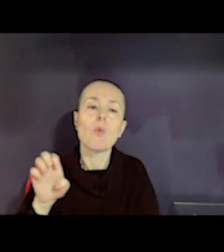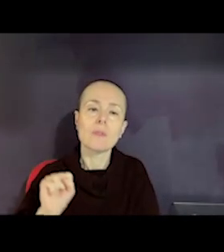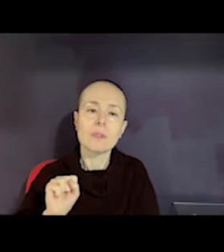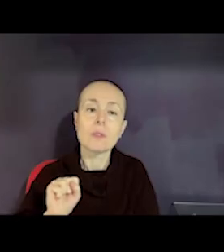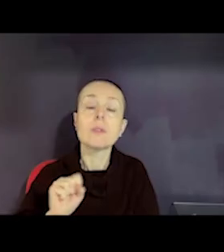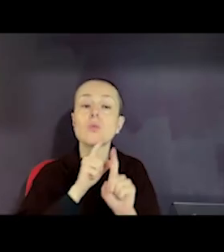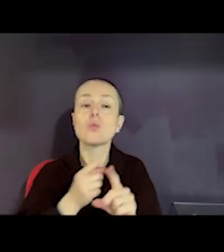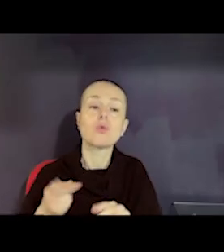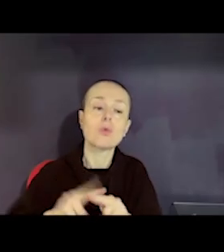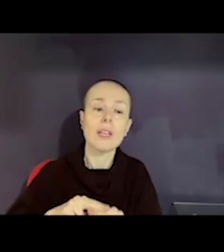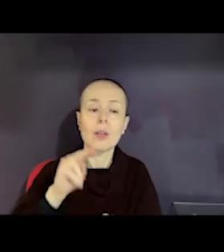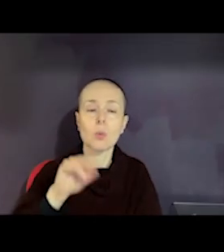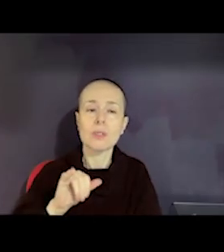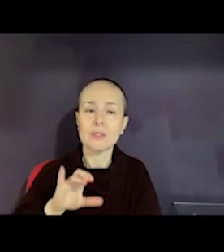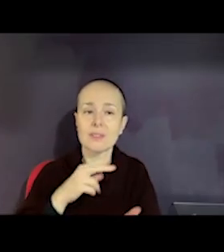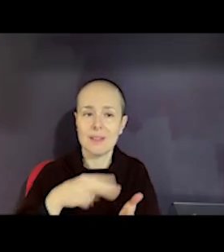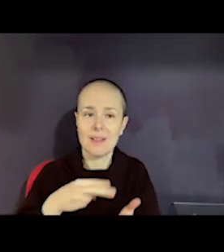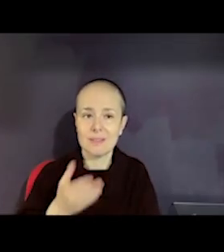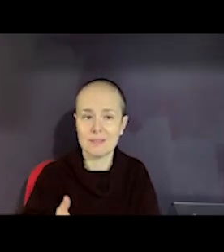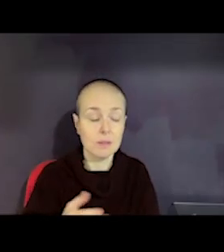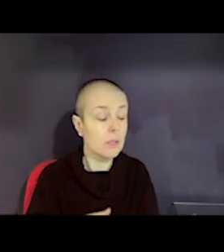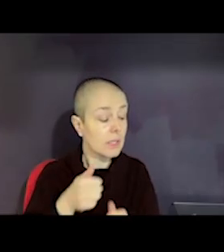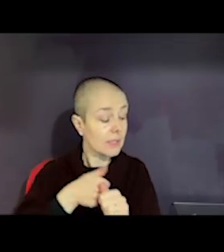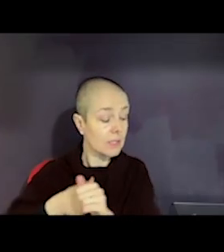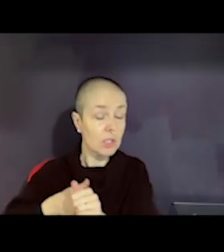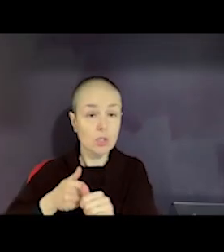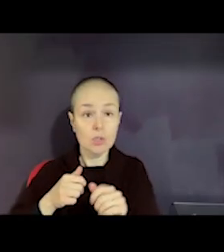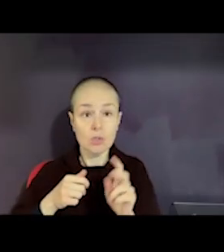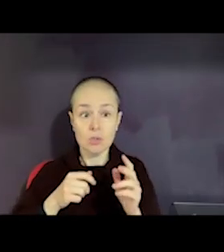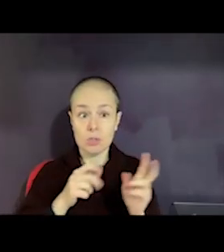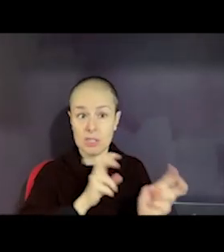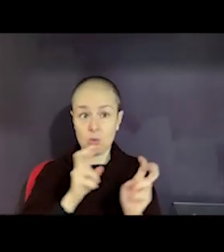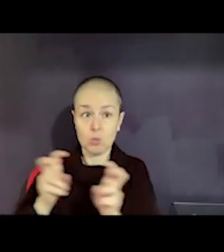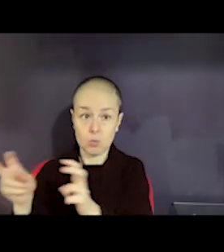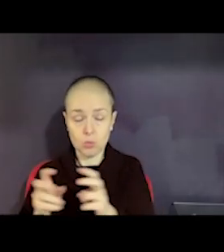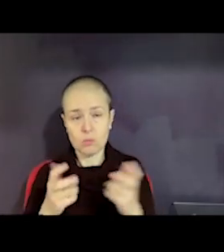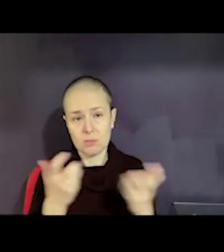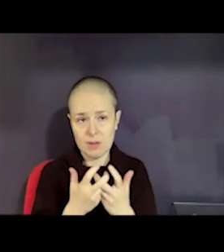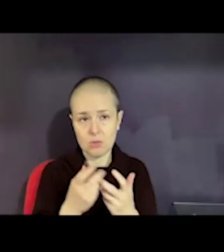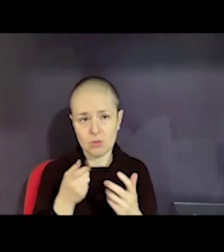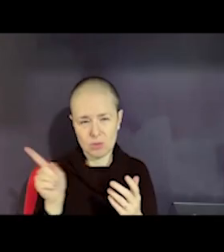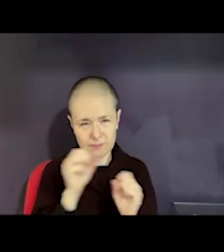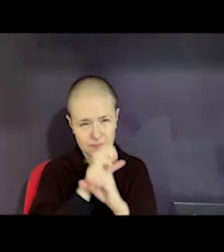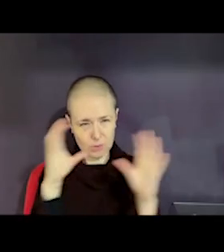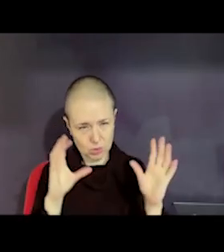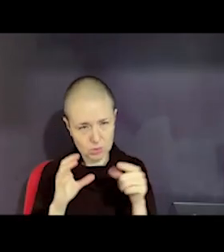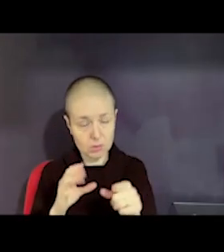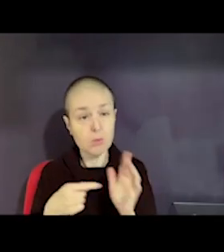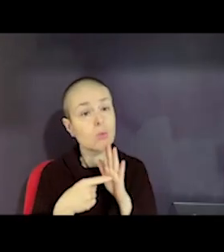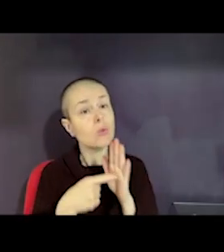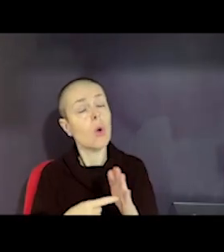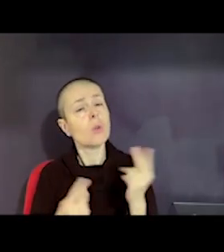dance. Here, under each of these issues, which align with the vision items we had before, we'll have things like